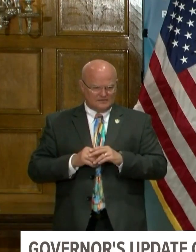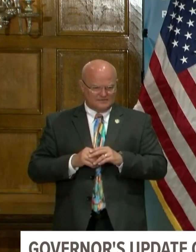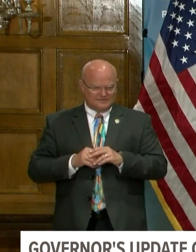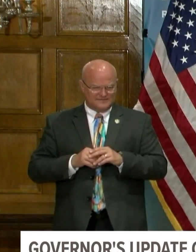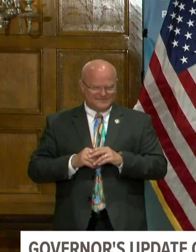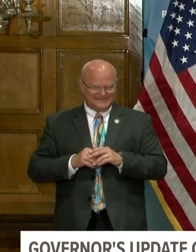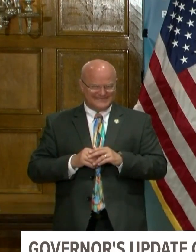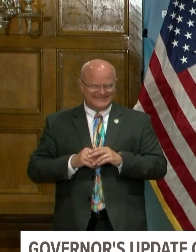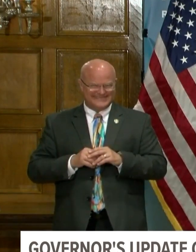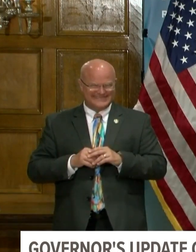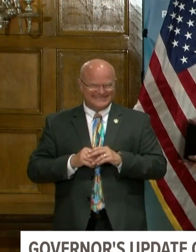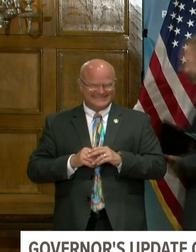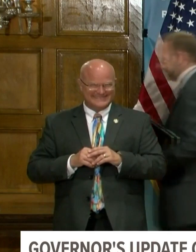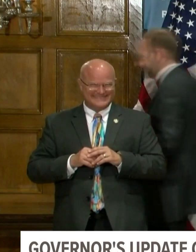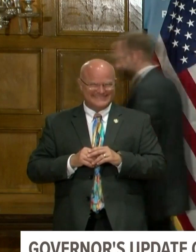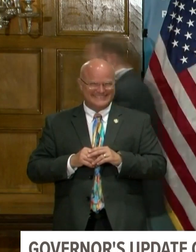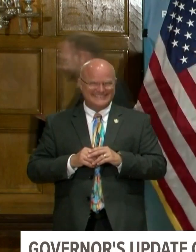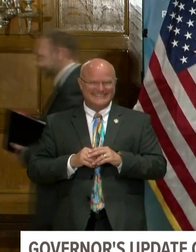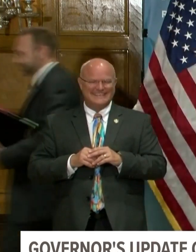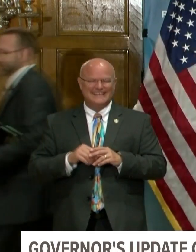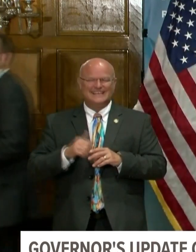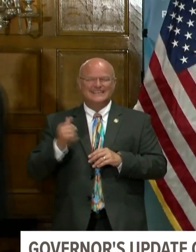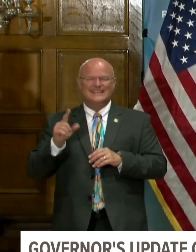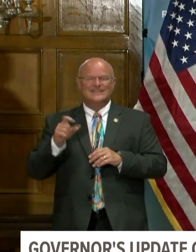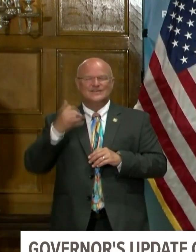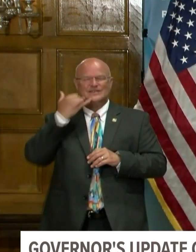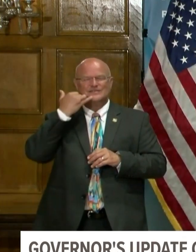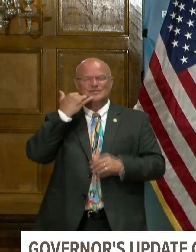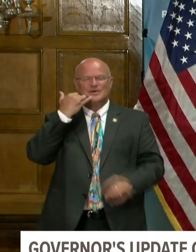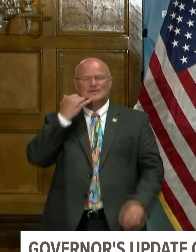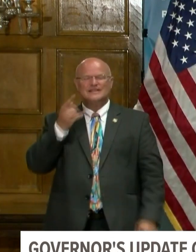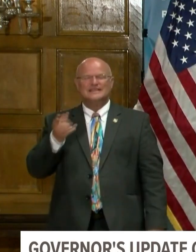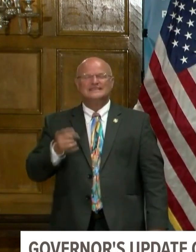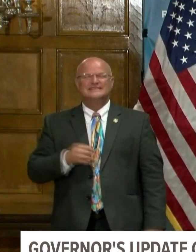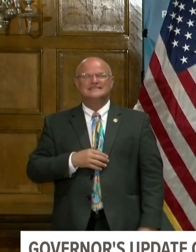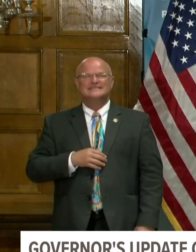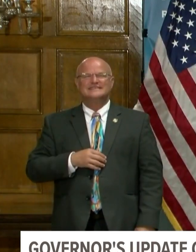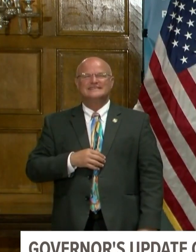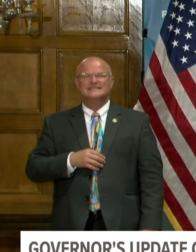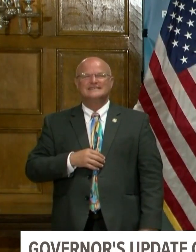it. Okay. Another question remotely.